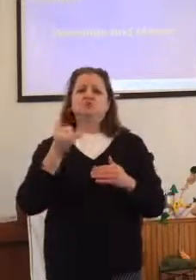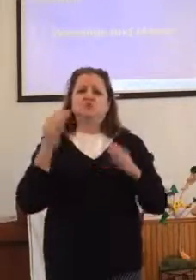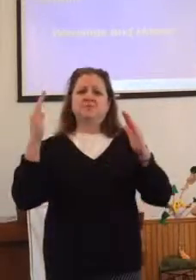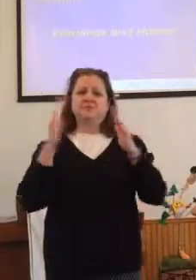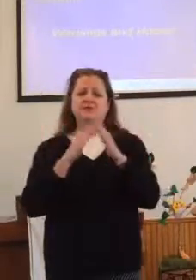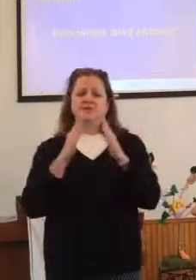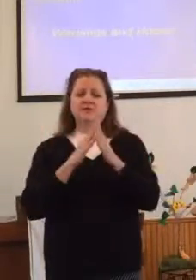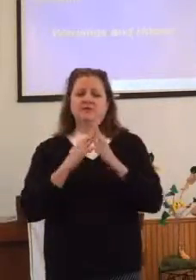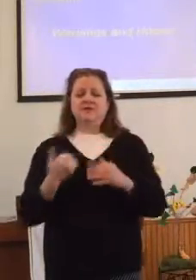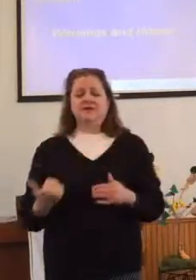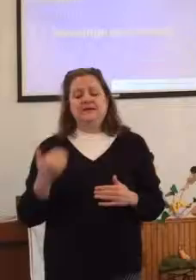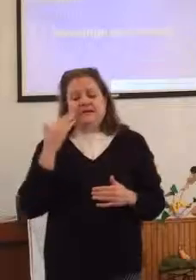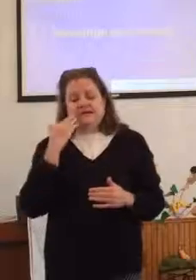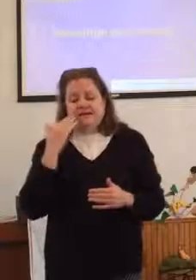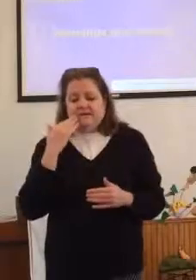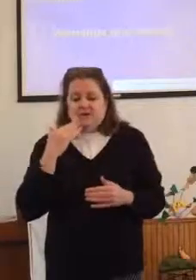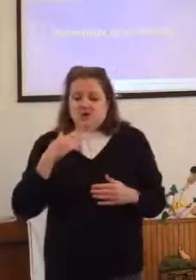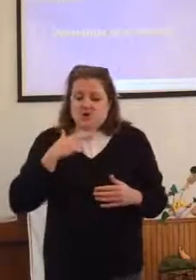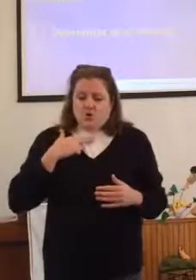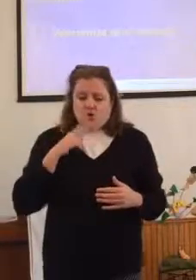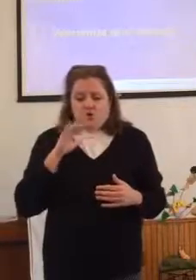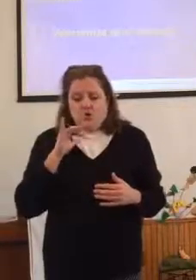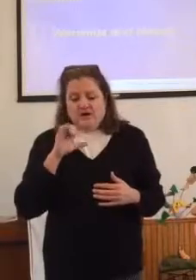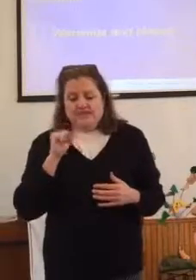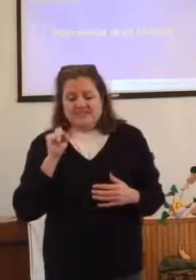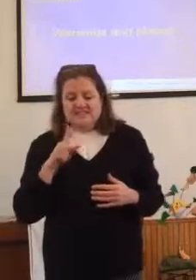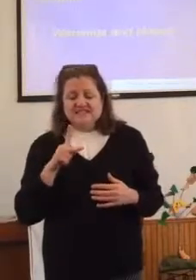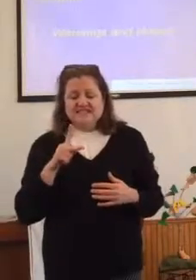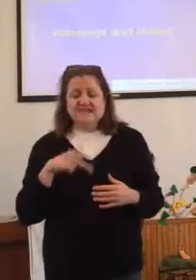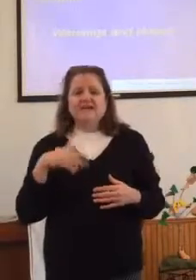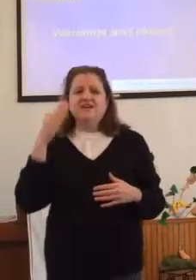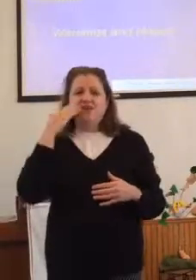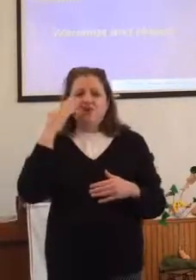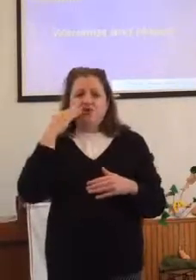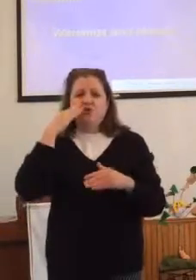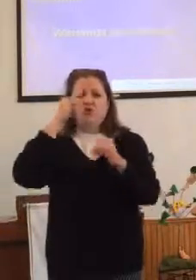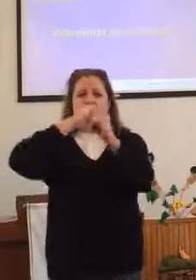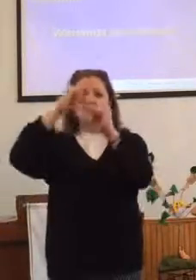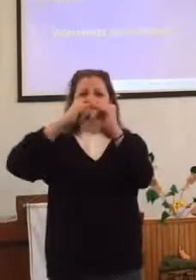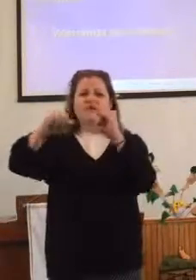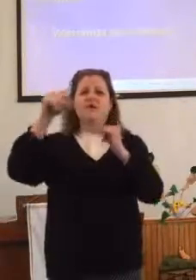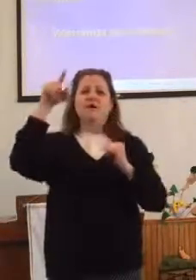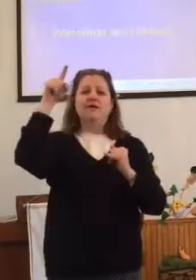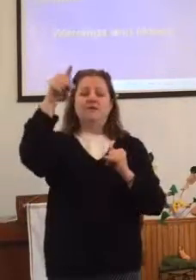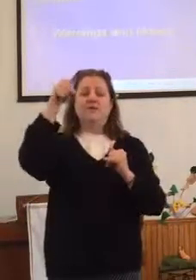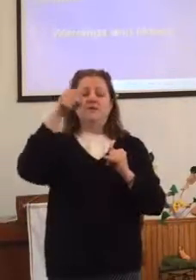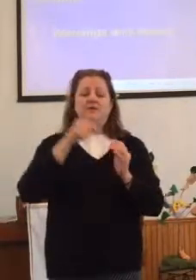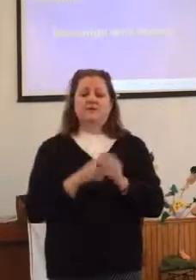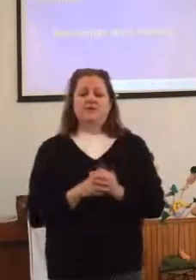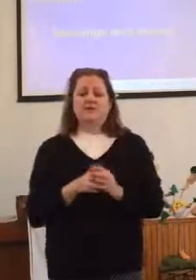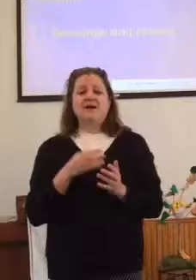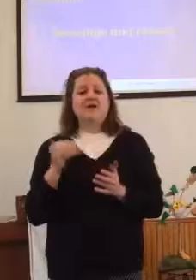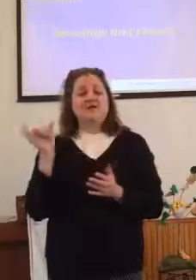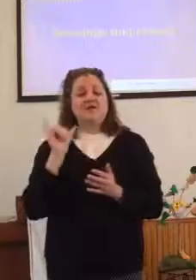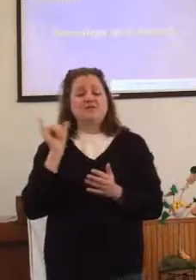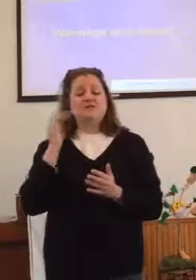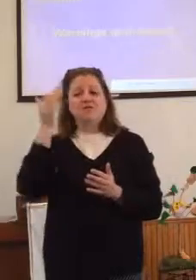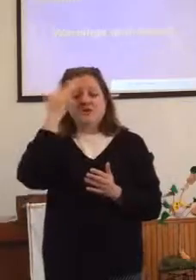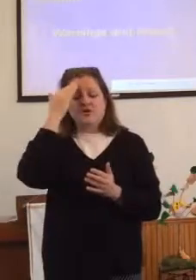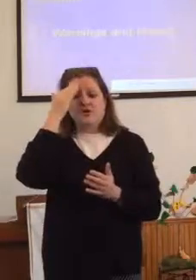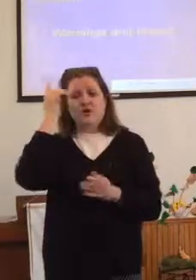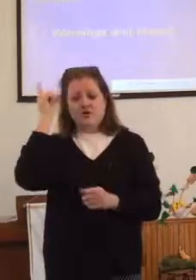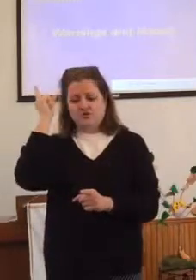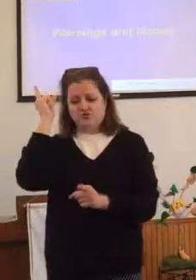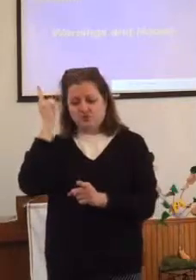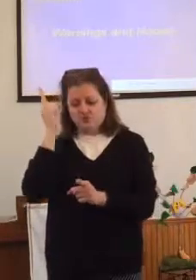He knew the risk. He knew the result. And he also knew that this was the right thing